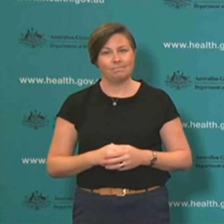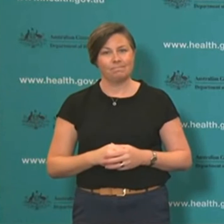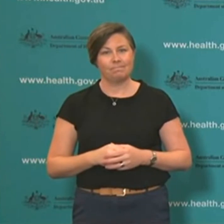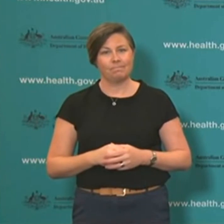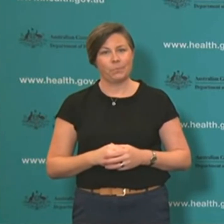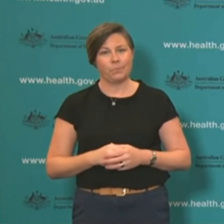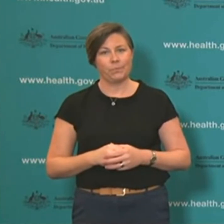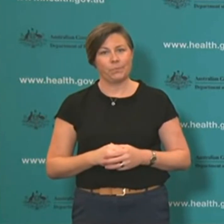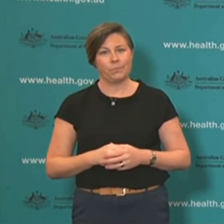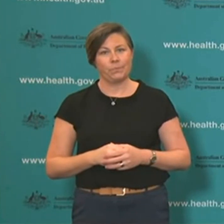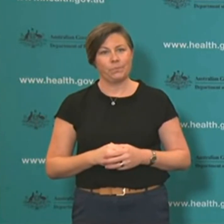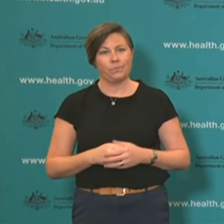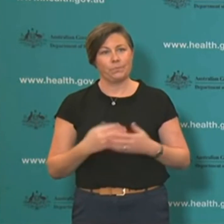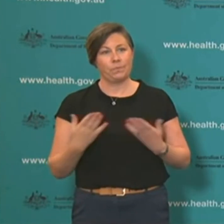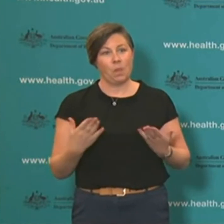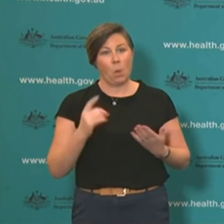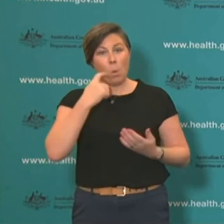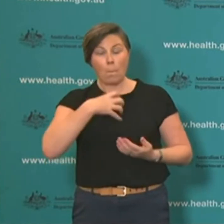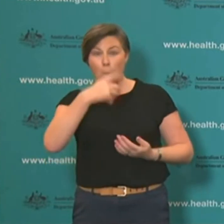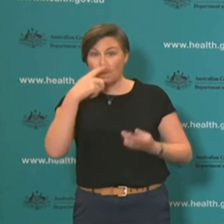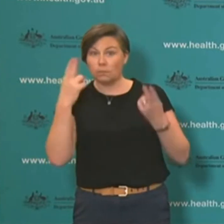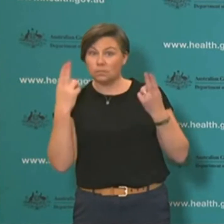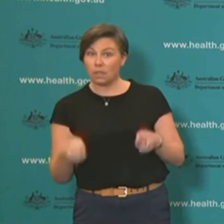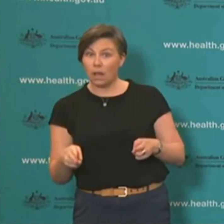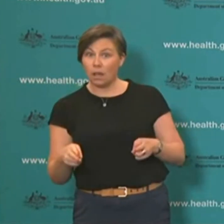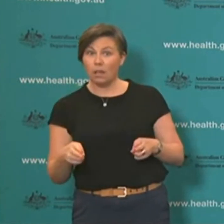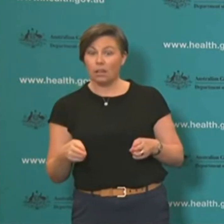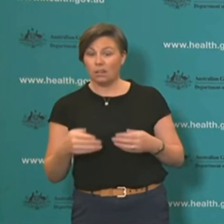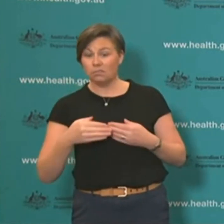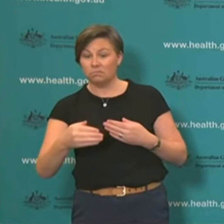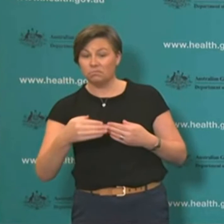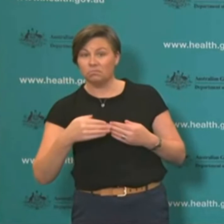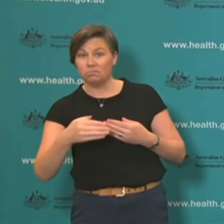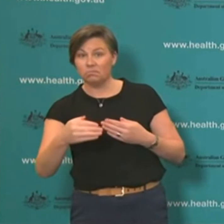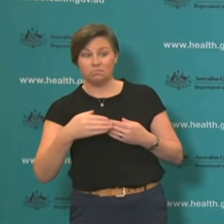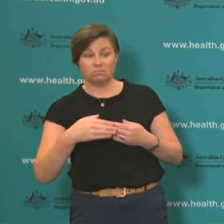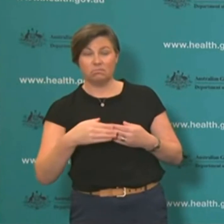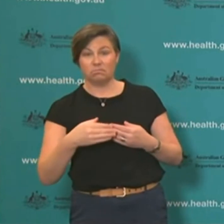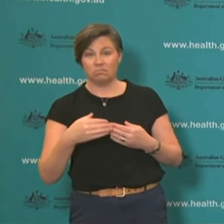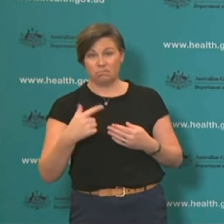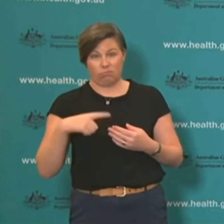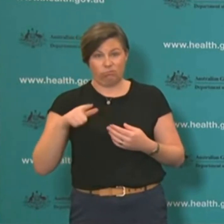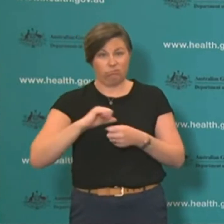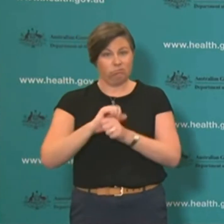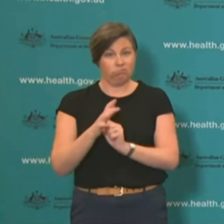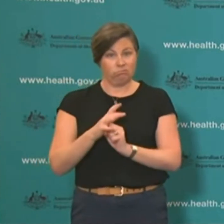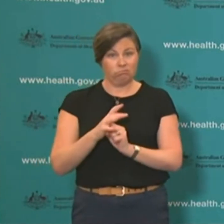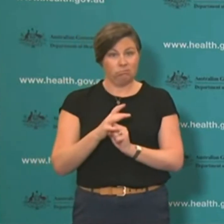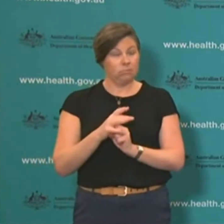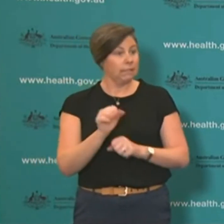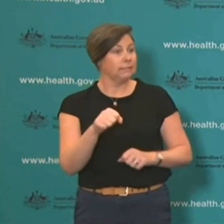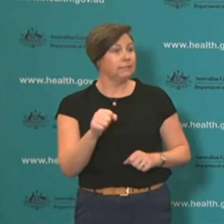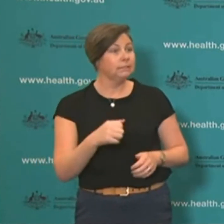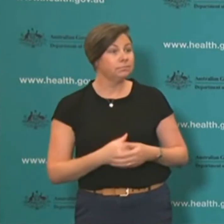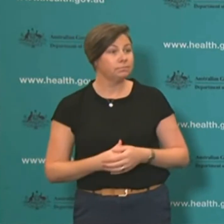In direct answer to the question, will there be more deaths amongst our elderly residential aged care population because of COVID-19? The